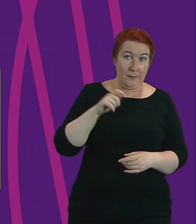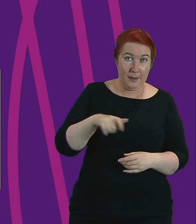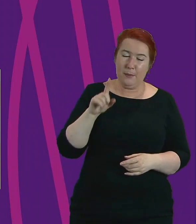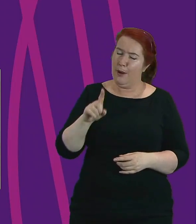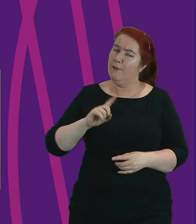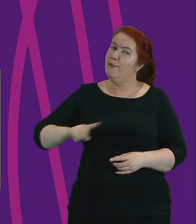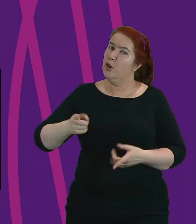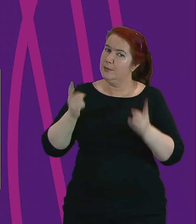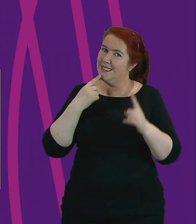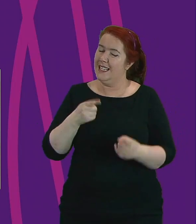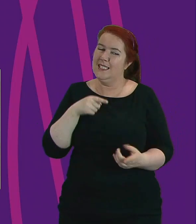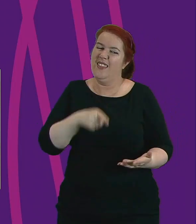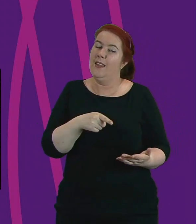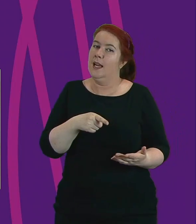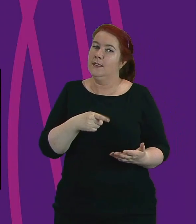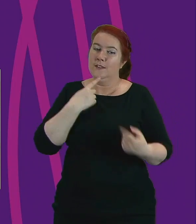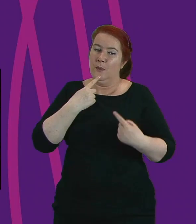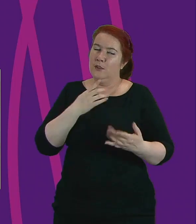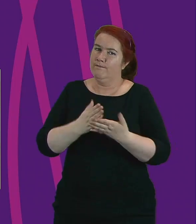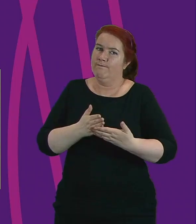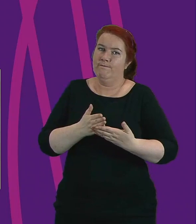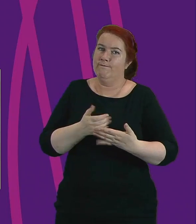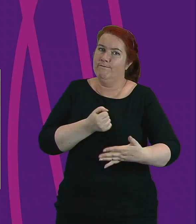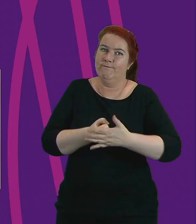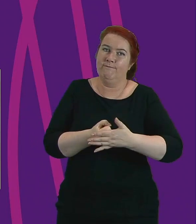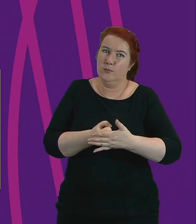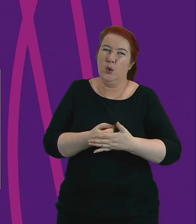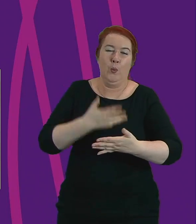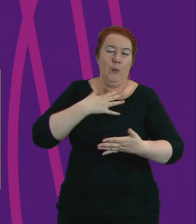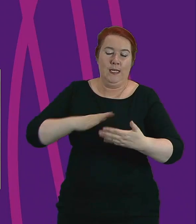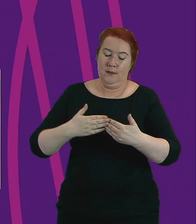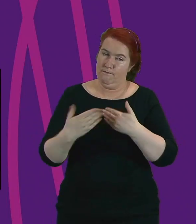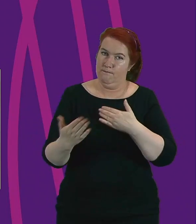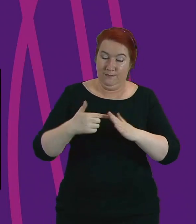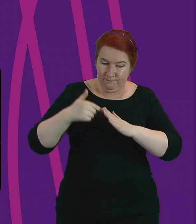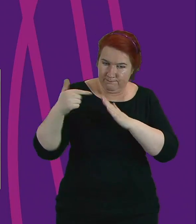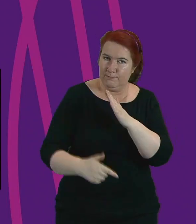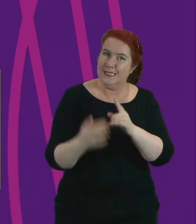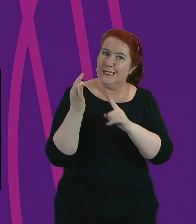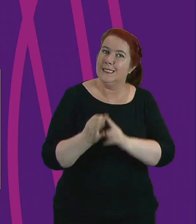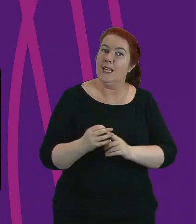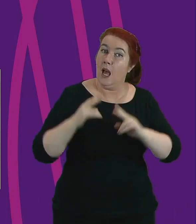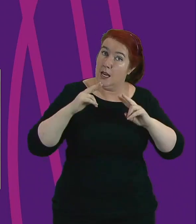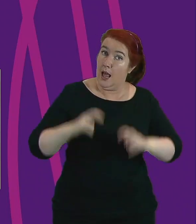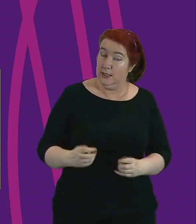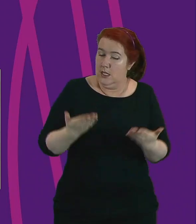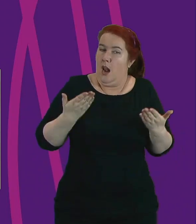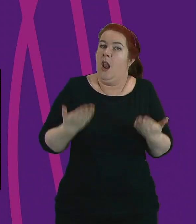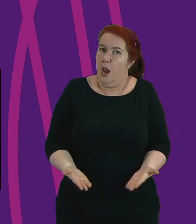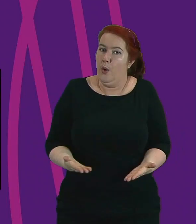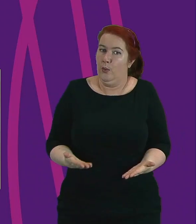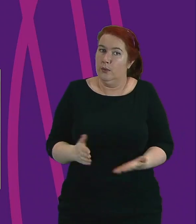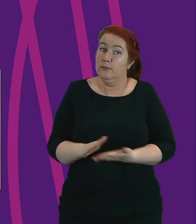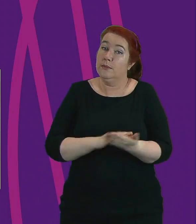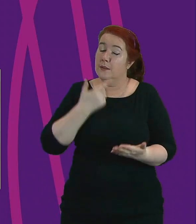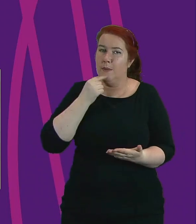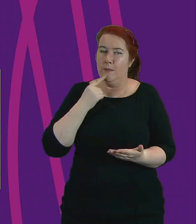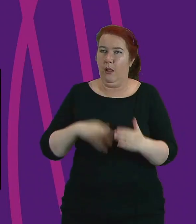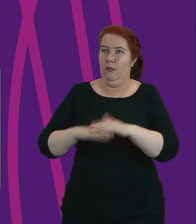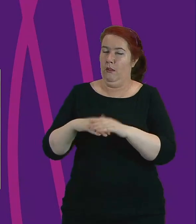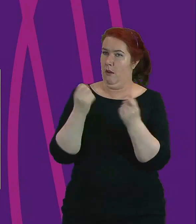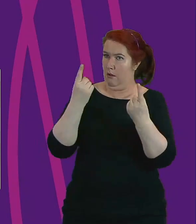acknowledged that this data is very limited. We need detailed analysis now so that people fully appreciate the risks.